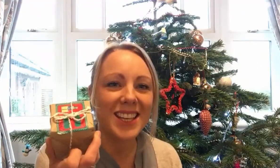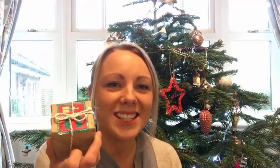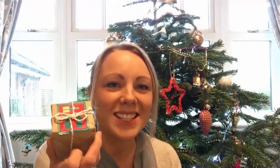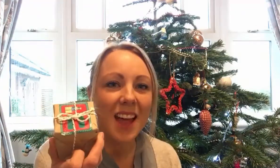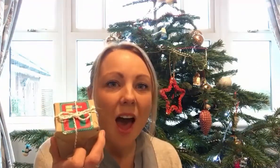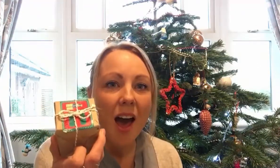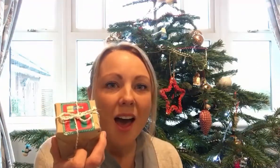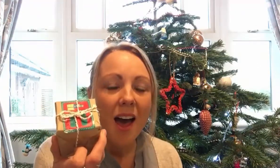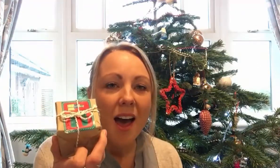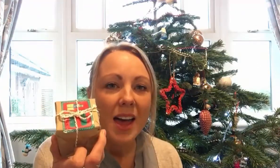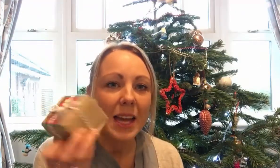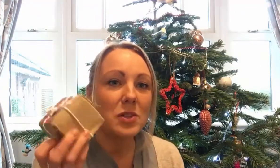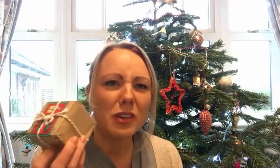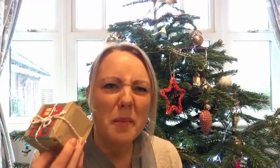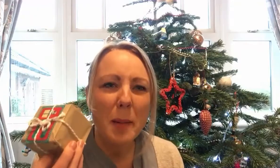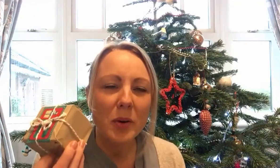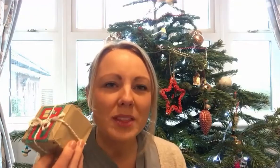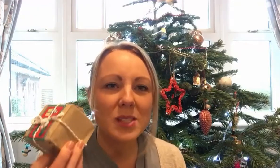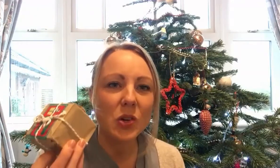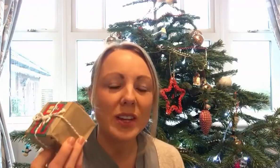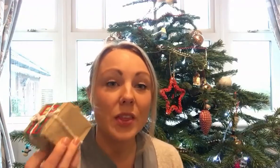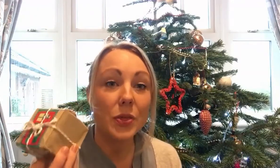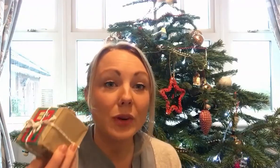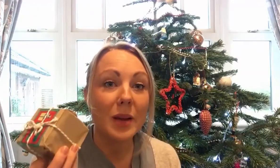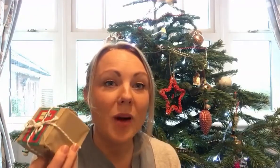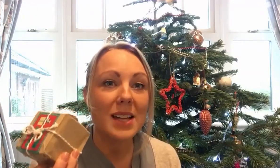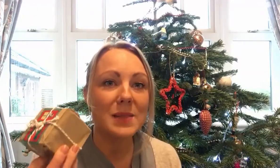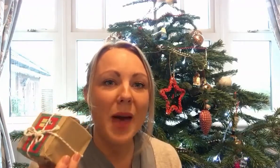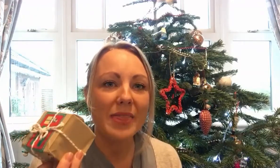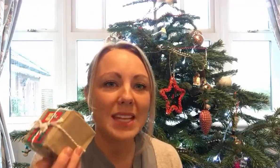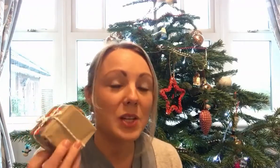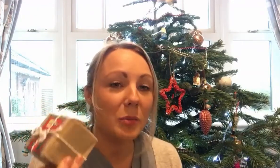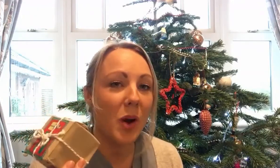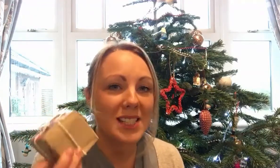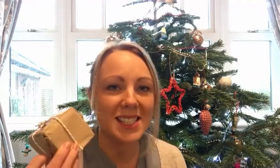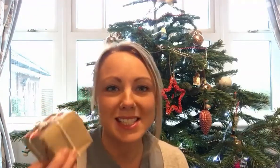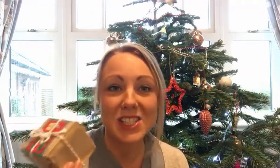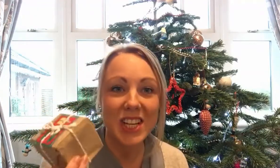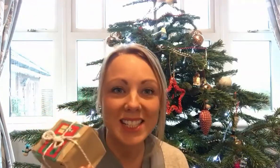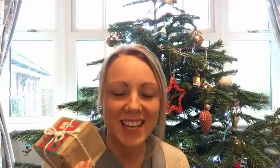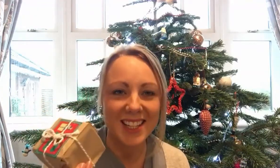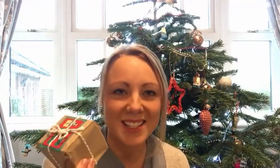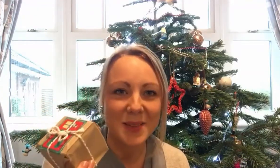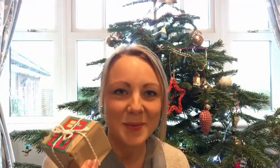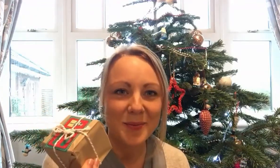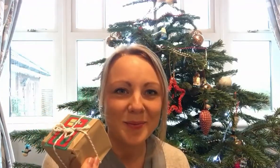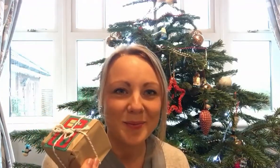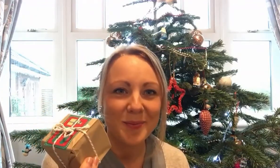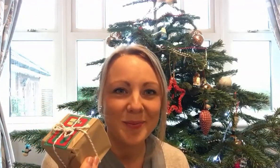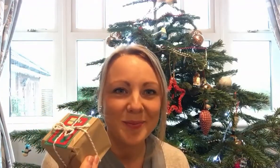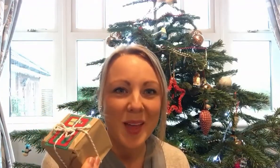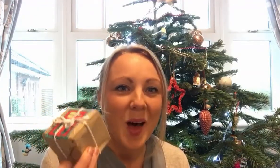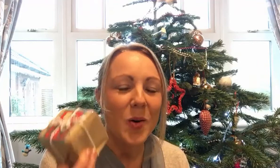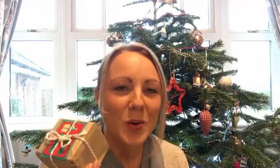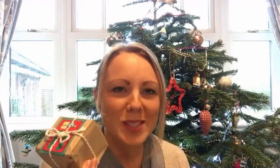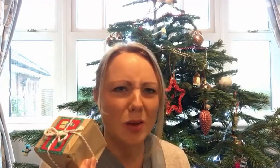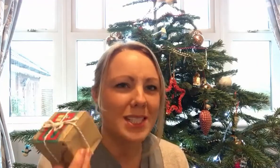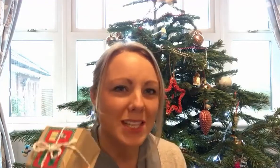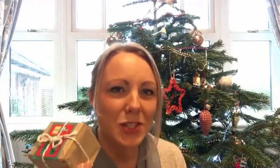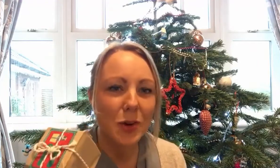present. Now, do you remember in the story the three wise men, they took presents to Jesus? Also, did you know